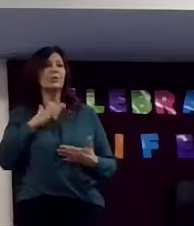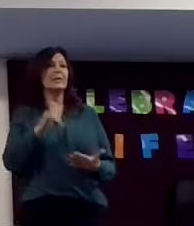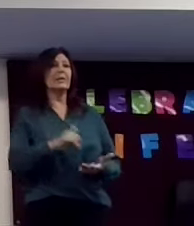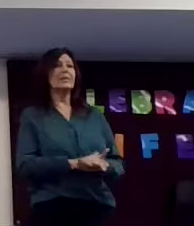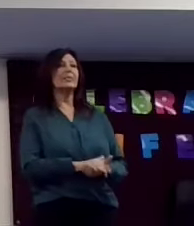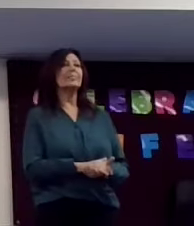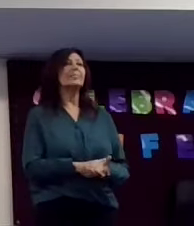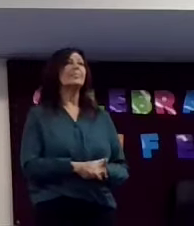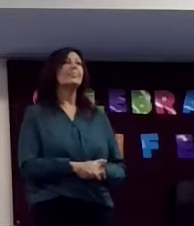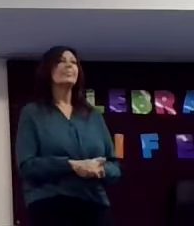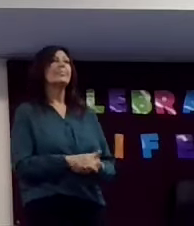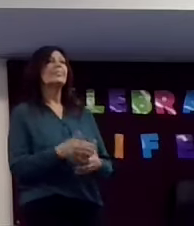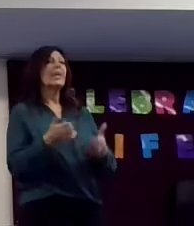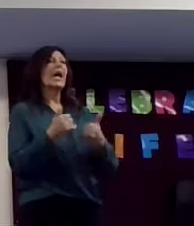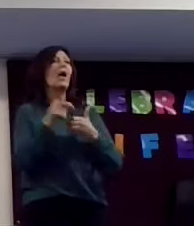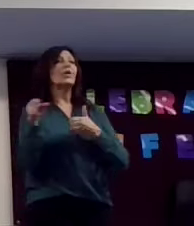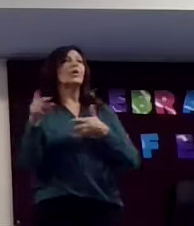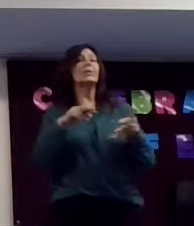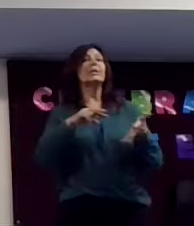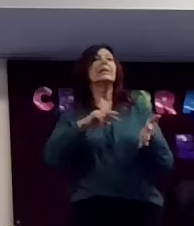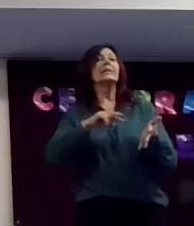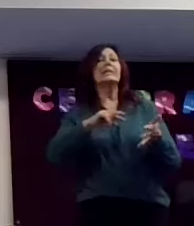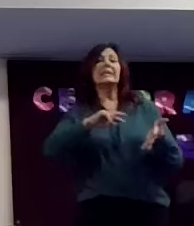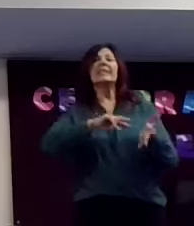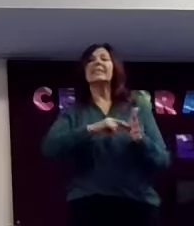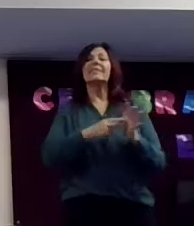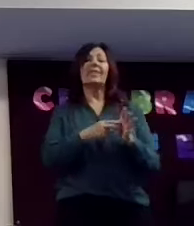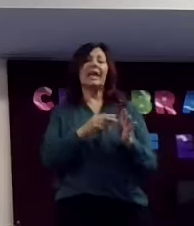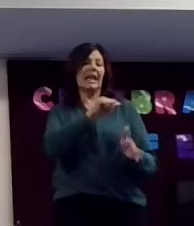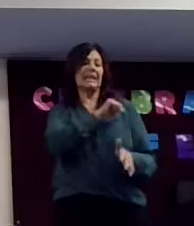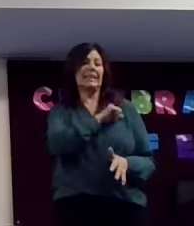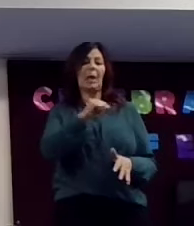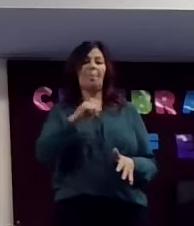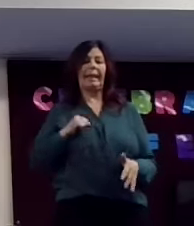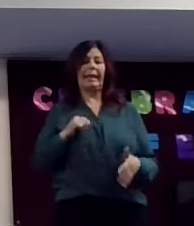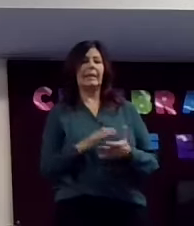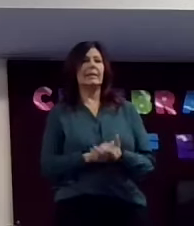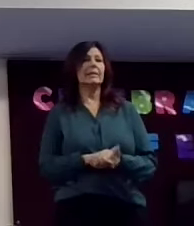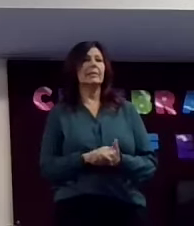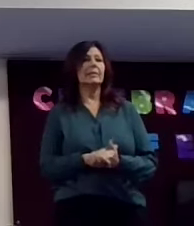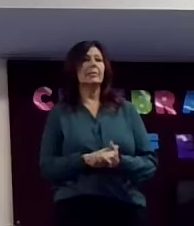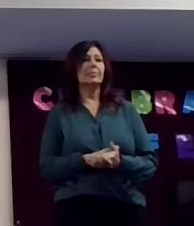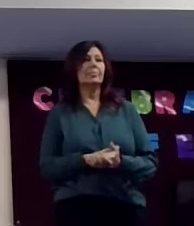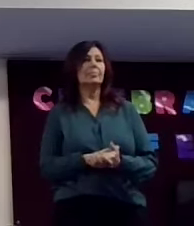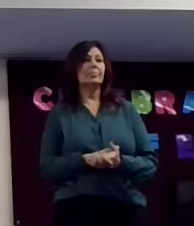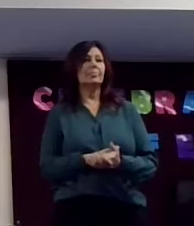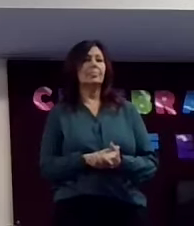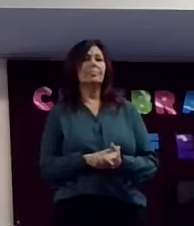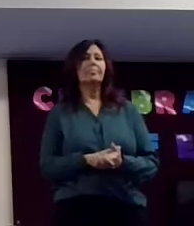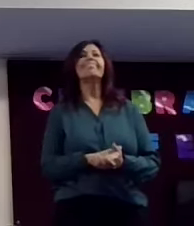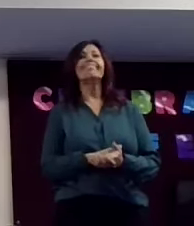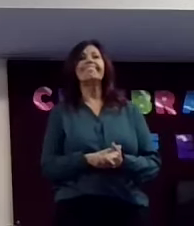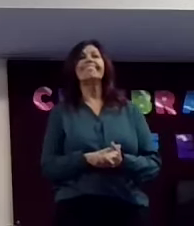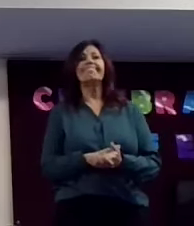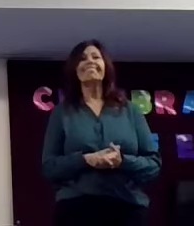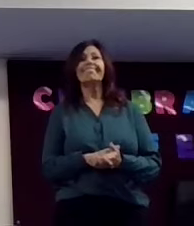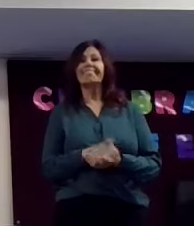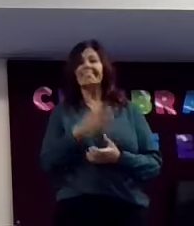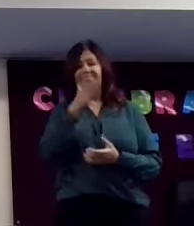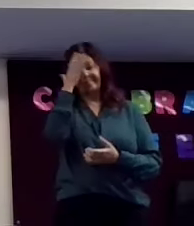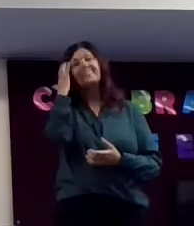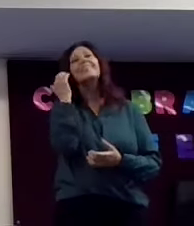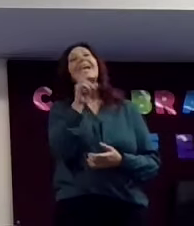that. Yes, sir. How do you define assembly? How do I define assembly? Yeah, you know,